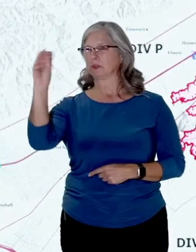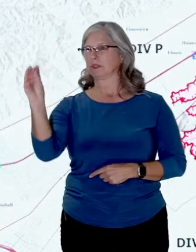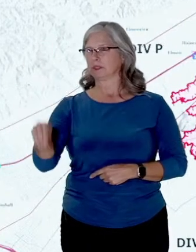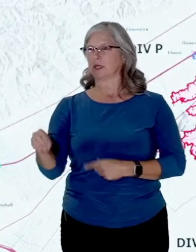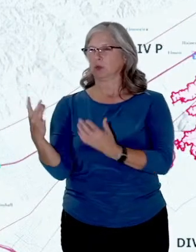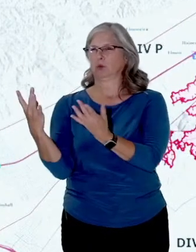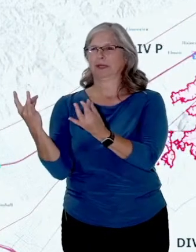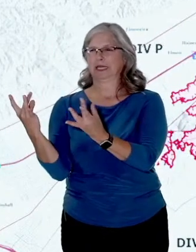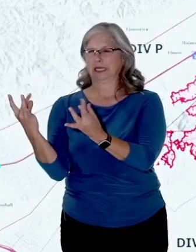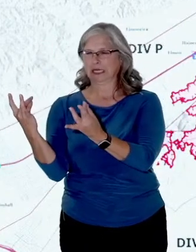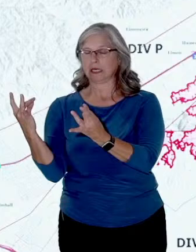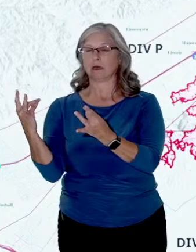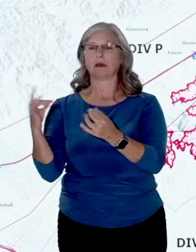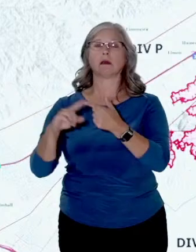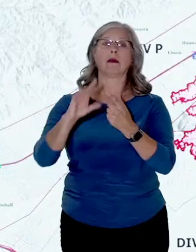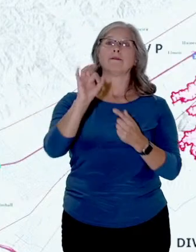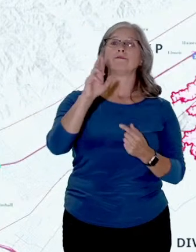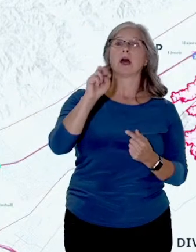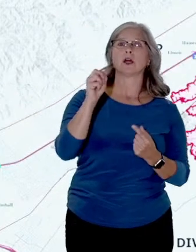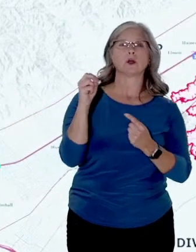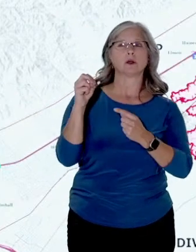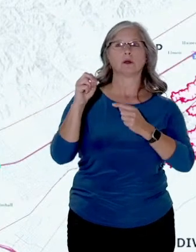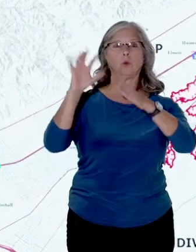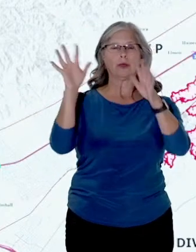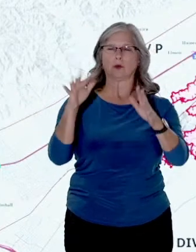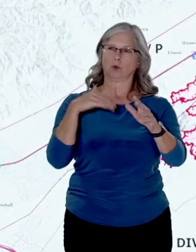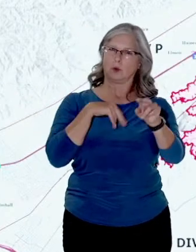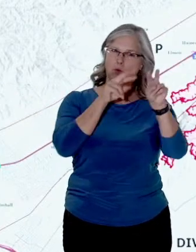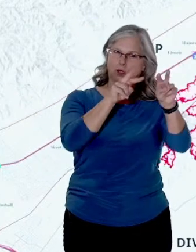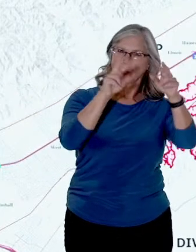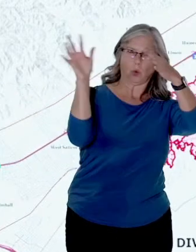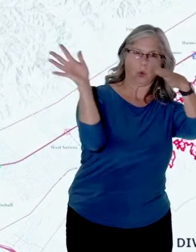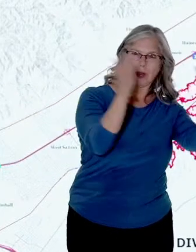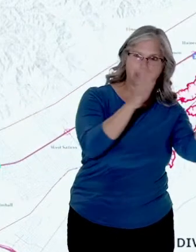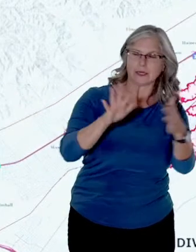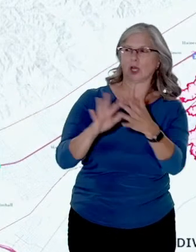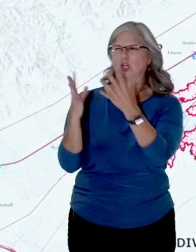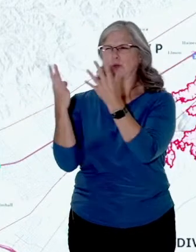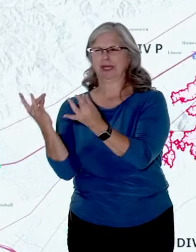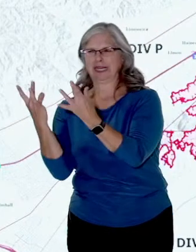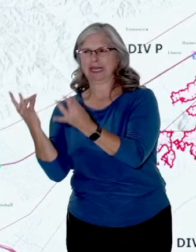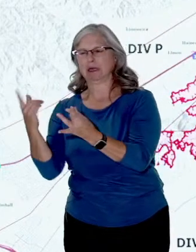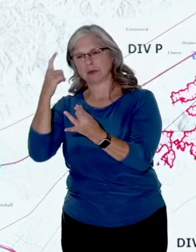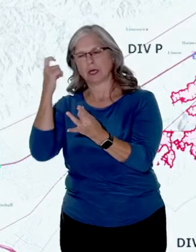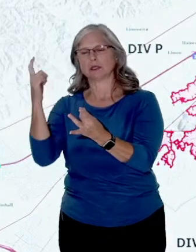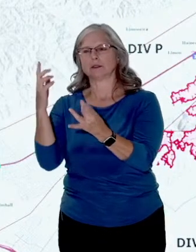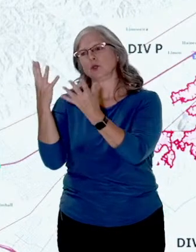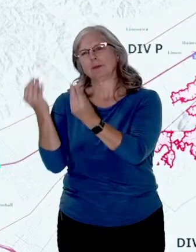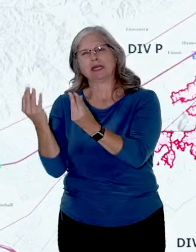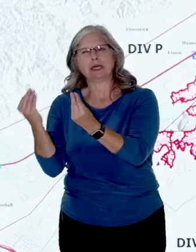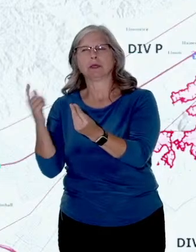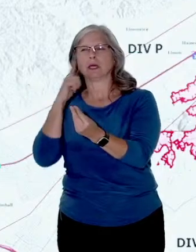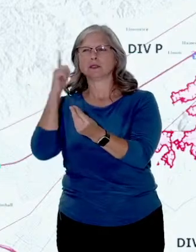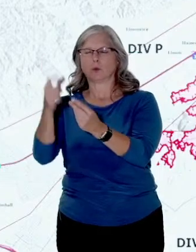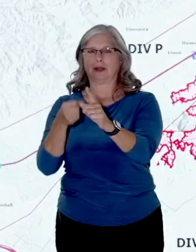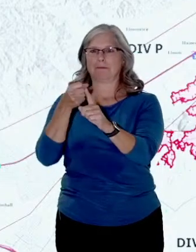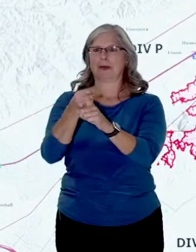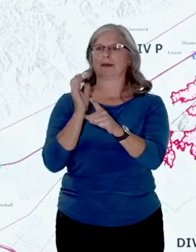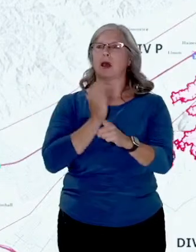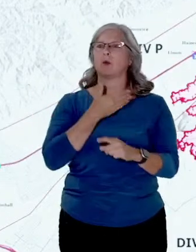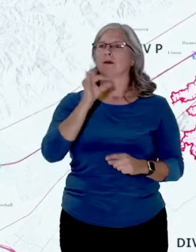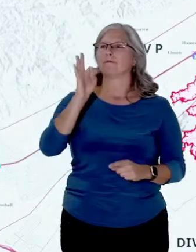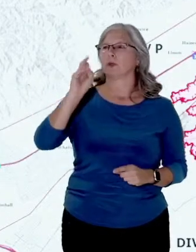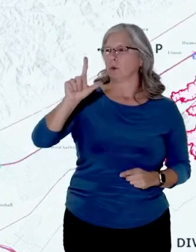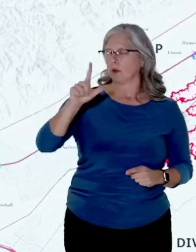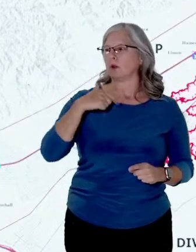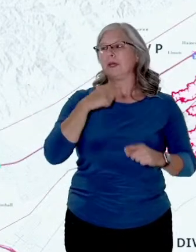range. In terms of fire weather, we always watch wind, we always watch humidity because it impacts fuel moistures. So we do expect